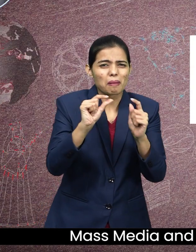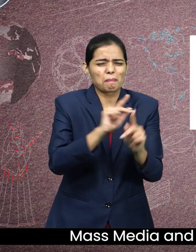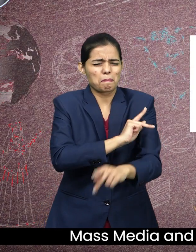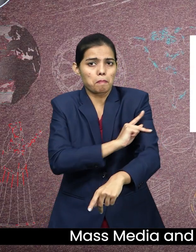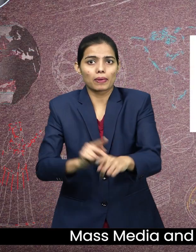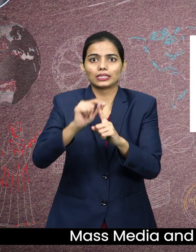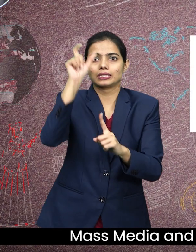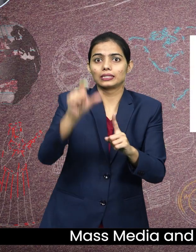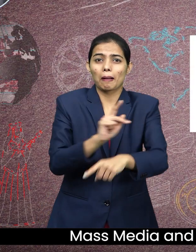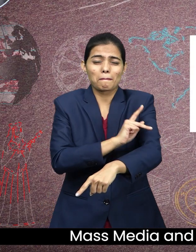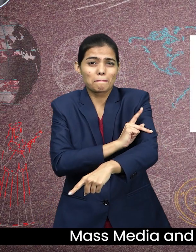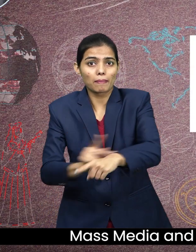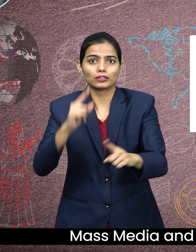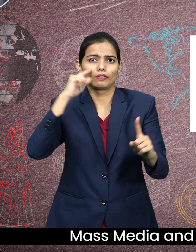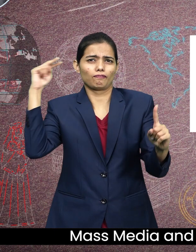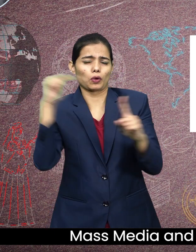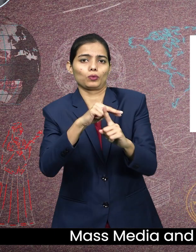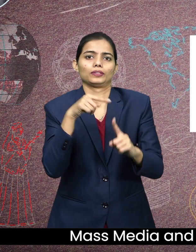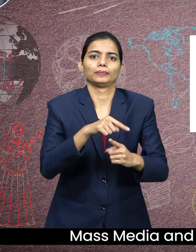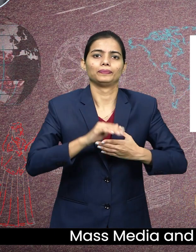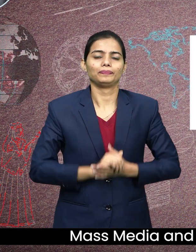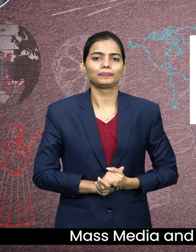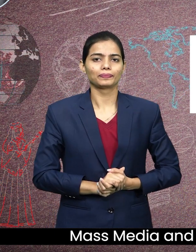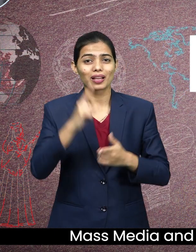Mass media and professional opportunities.